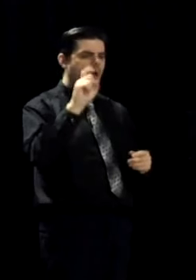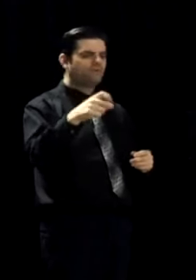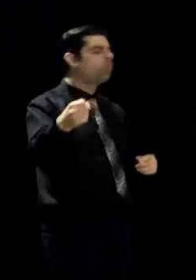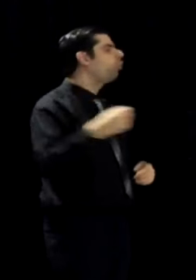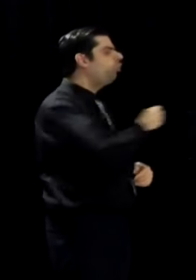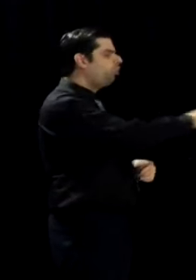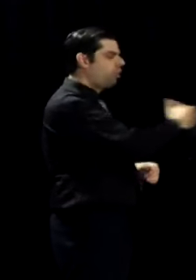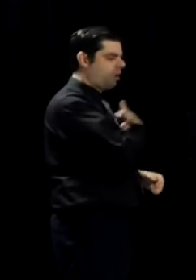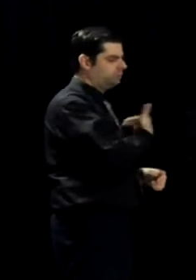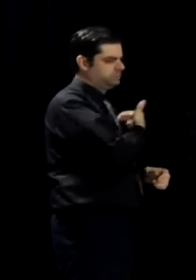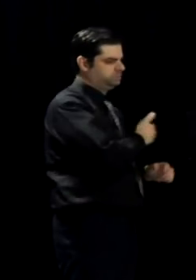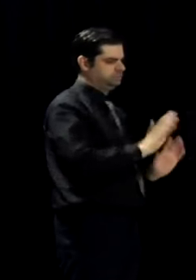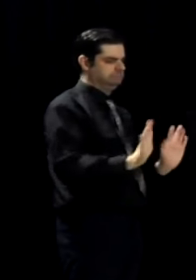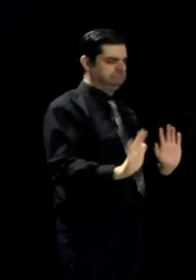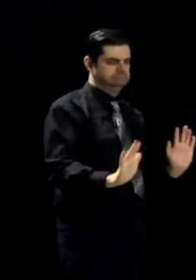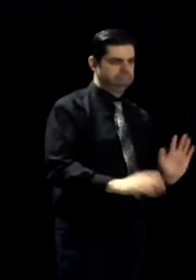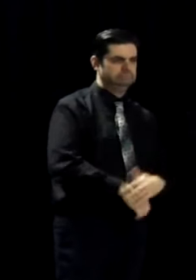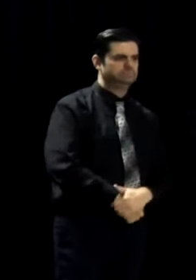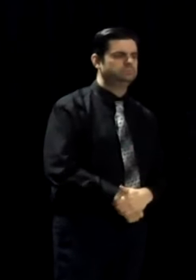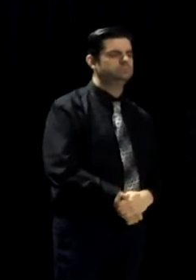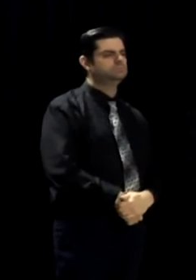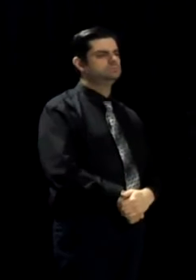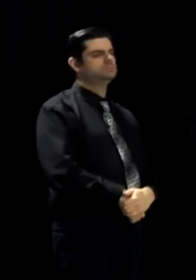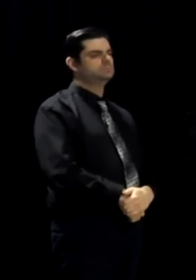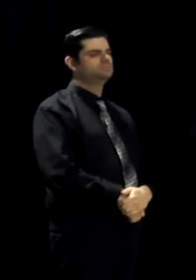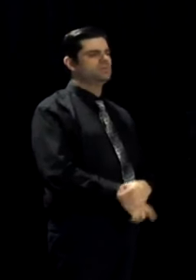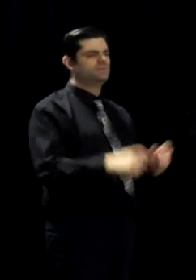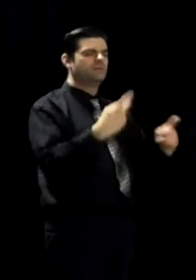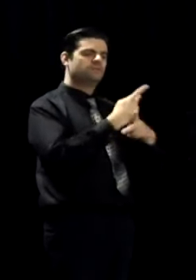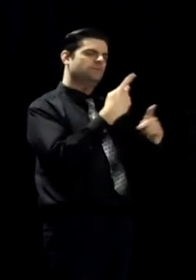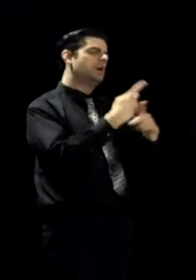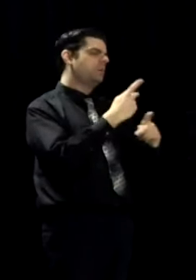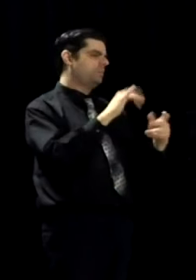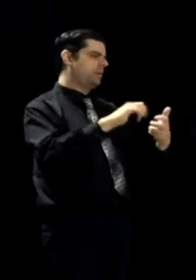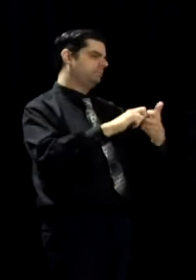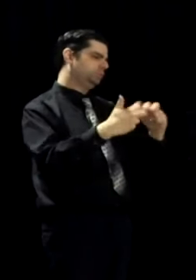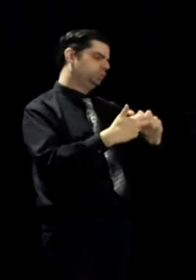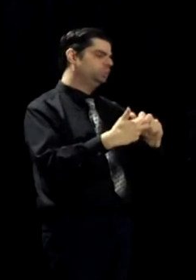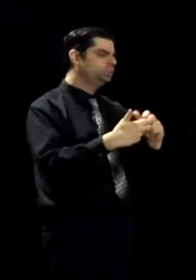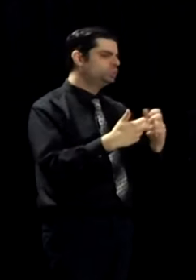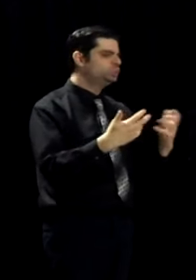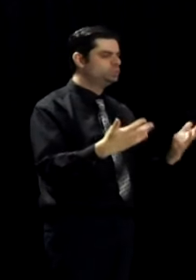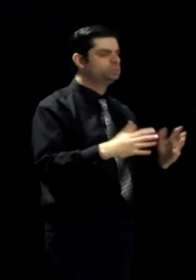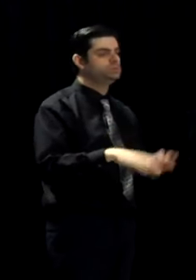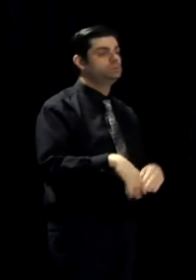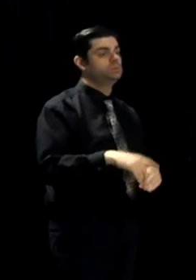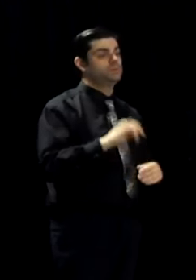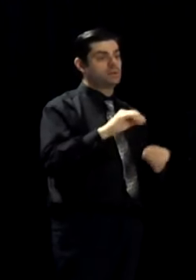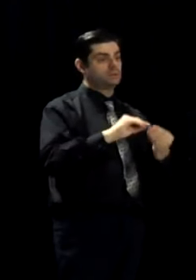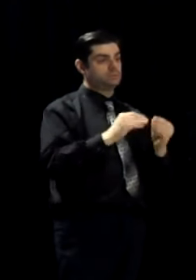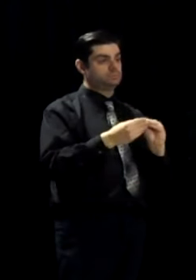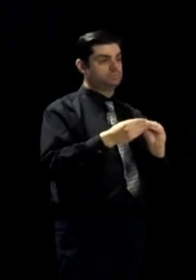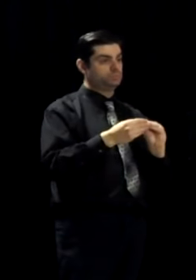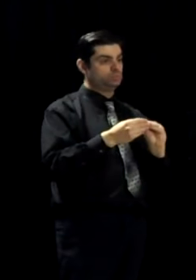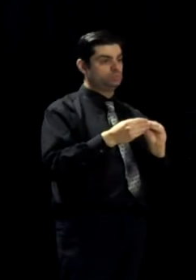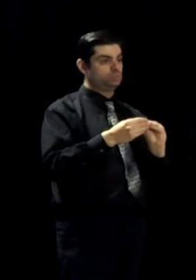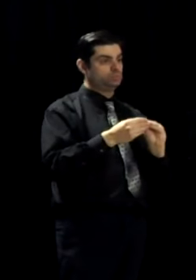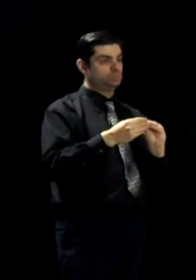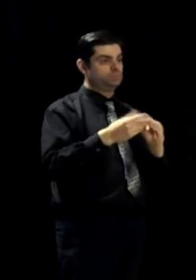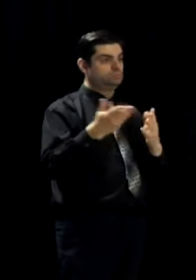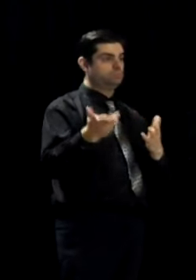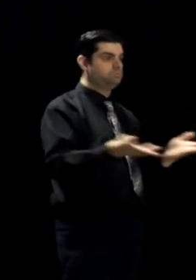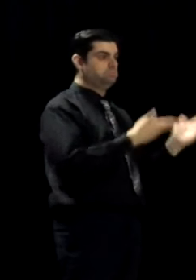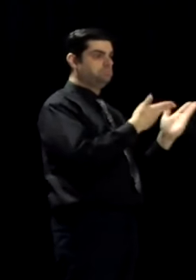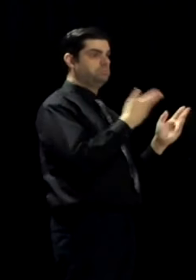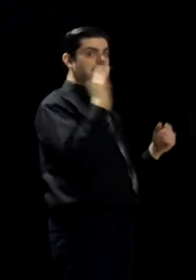out. But if you took out those types of people from our hospital numbers, they would be down probably more than